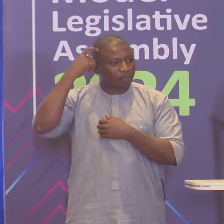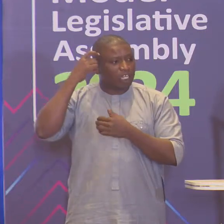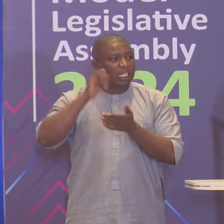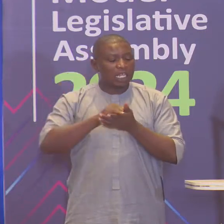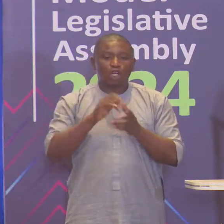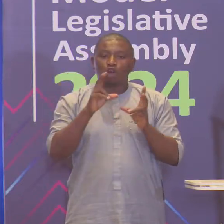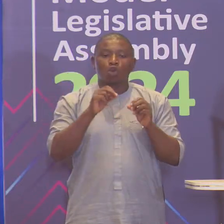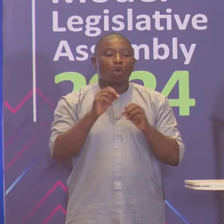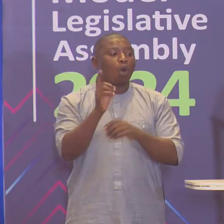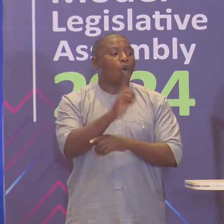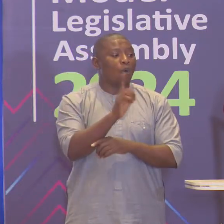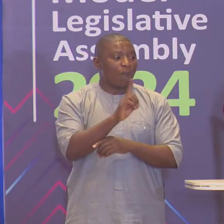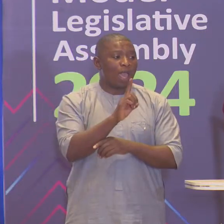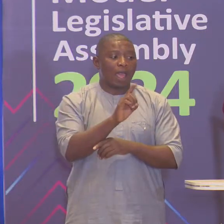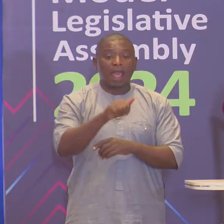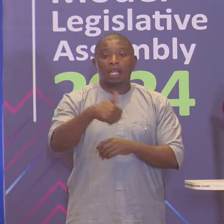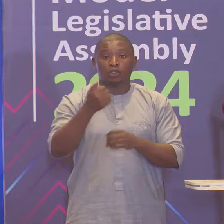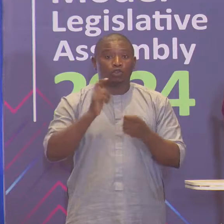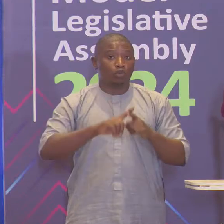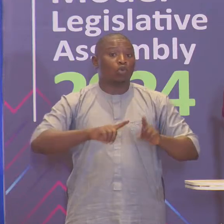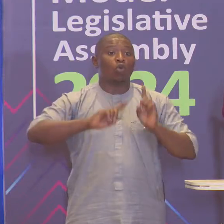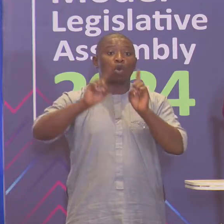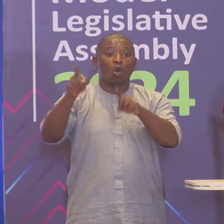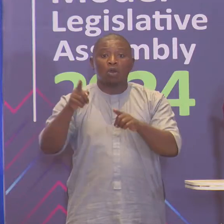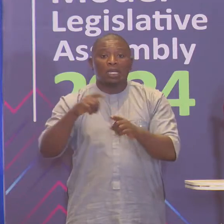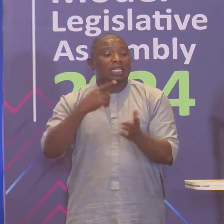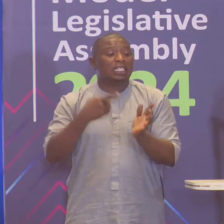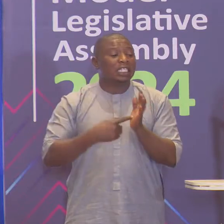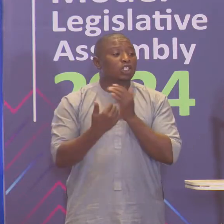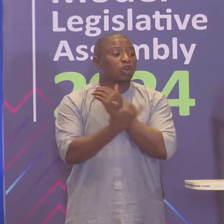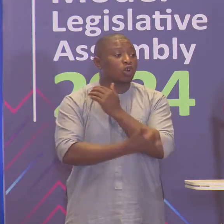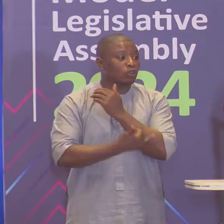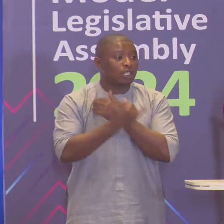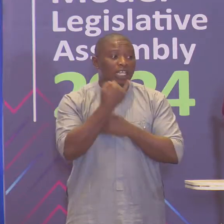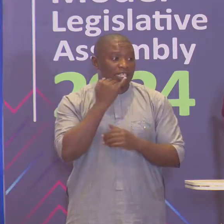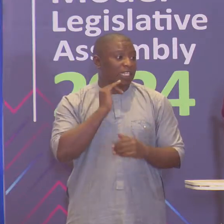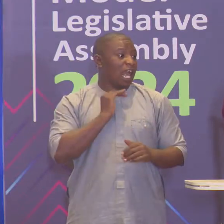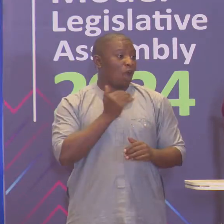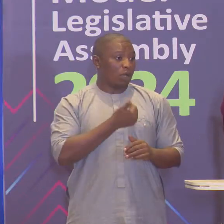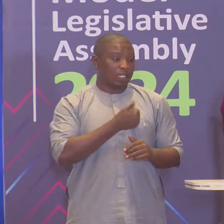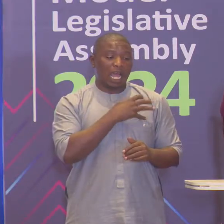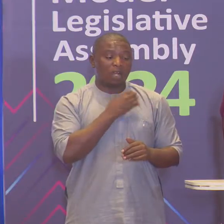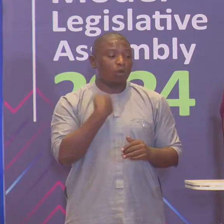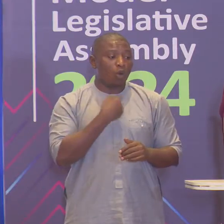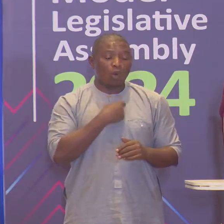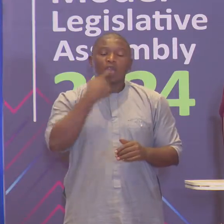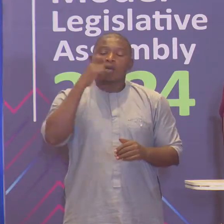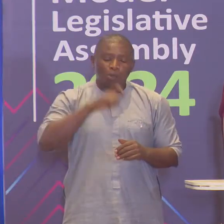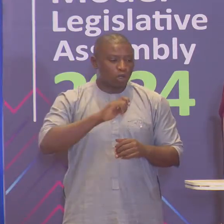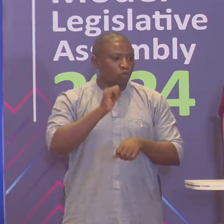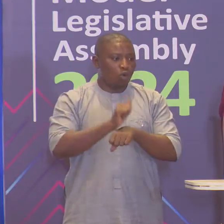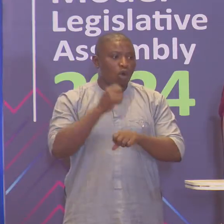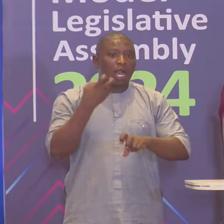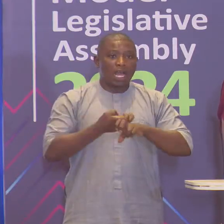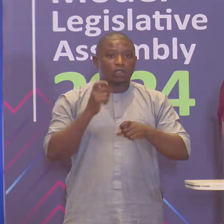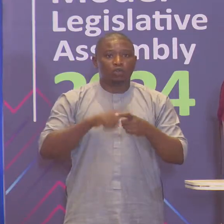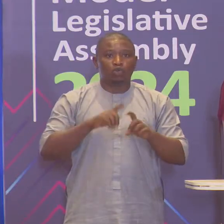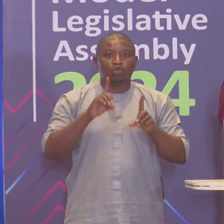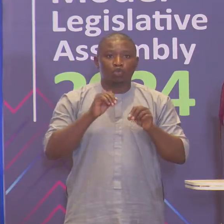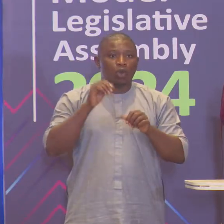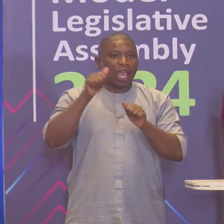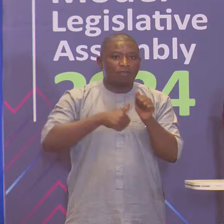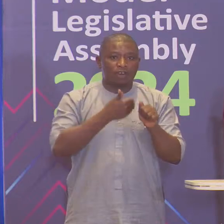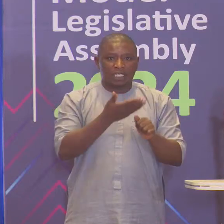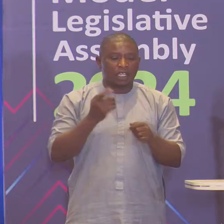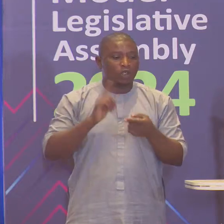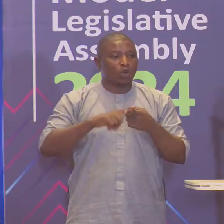nowhere else to go. This country is ours, and we must all work hard and do everything we can to